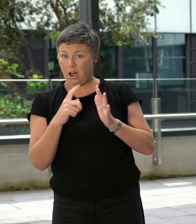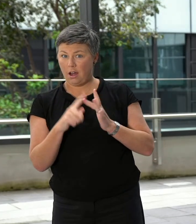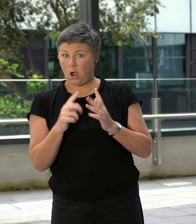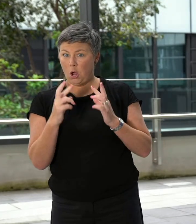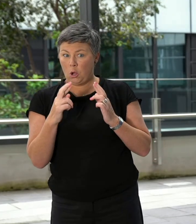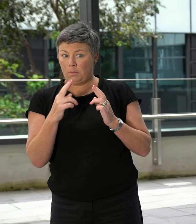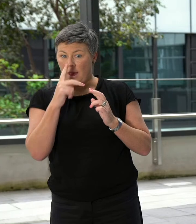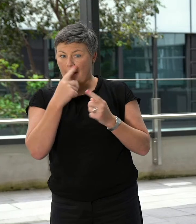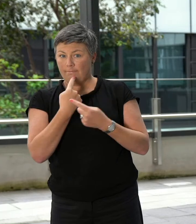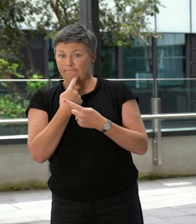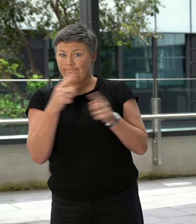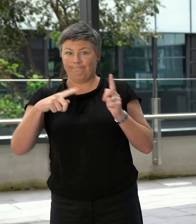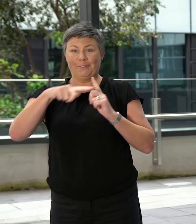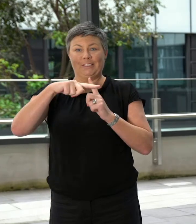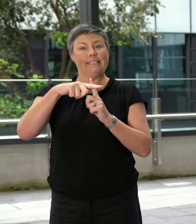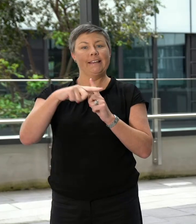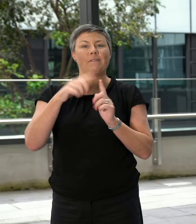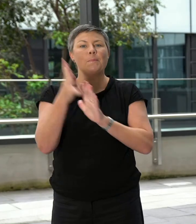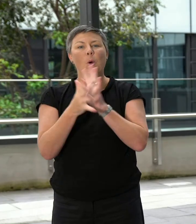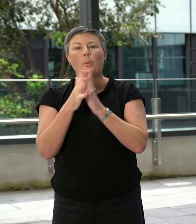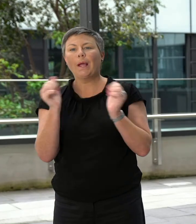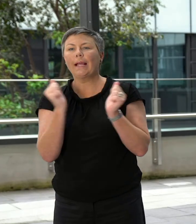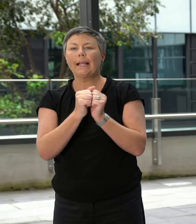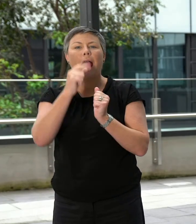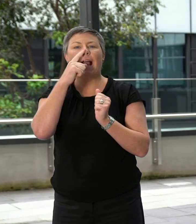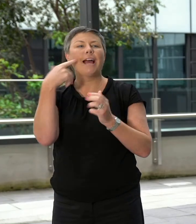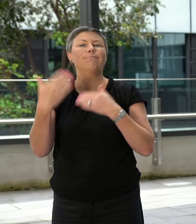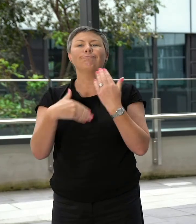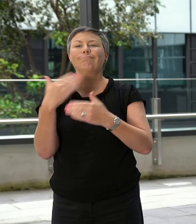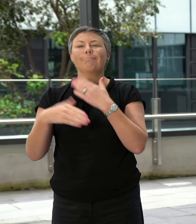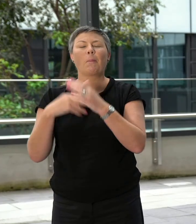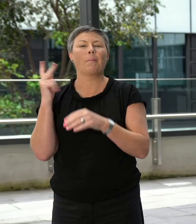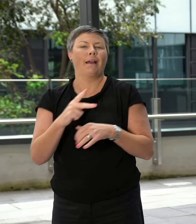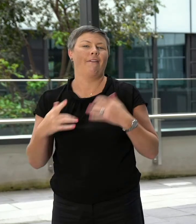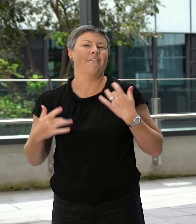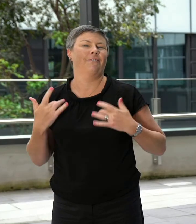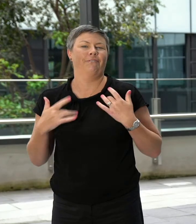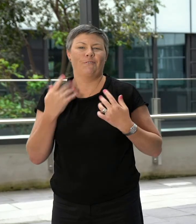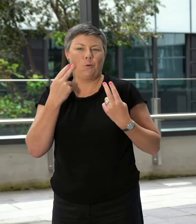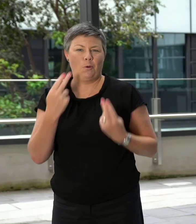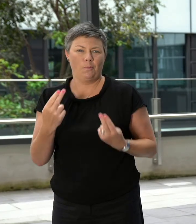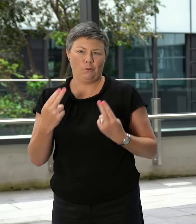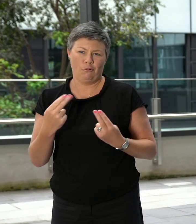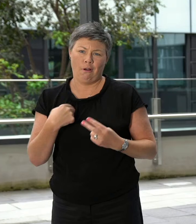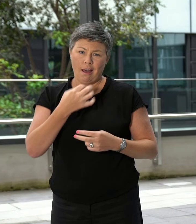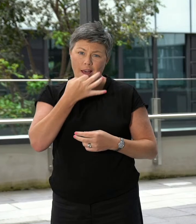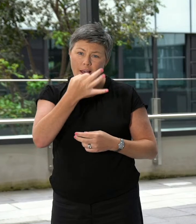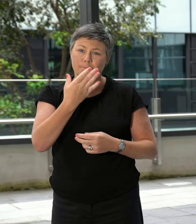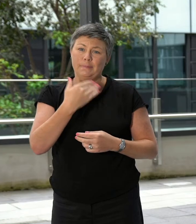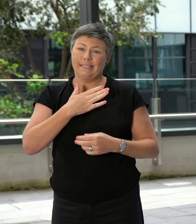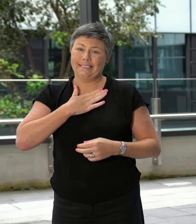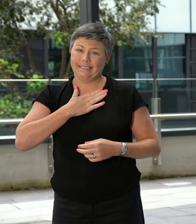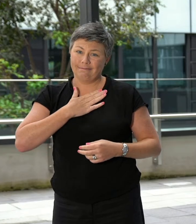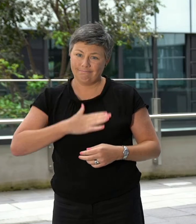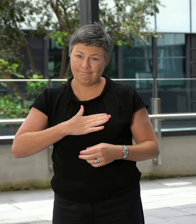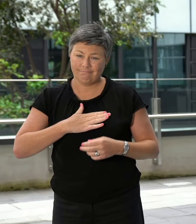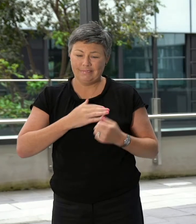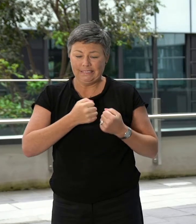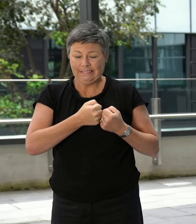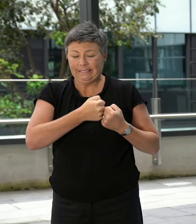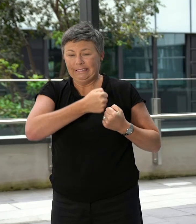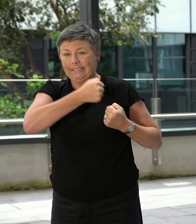weekend people would be able to go and see their loved ones. So we're just asking the community to be patient for another 72